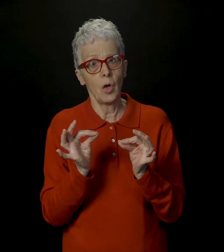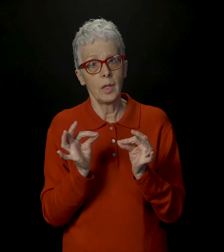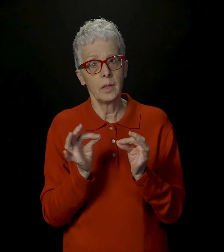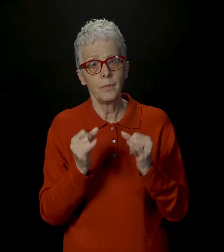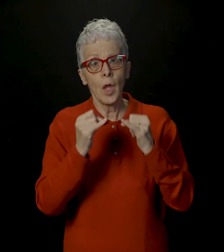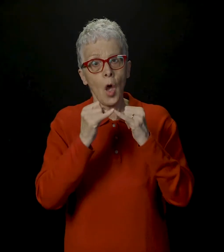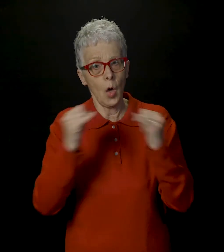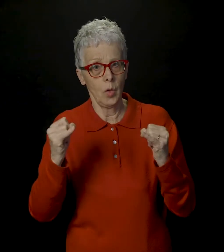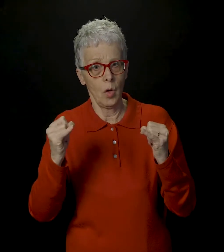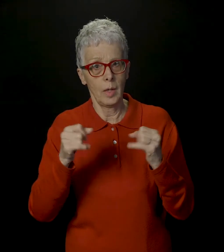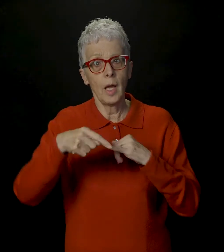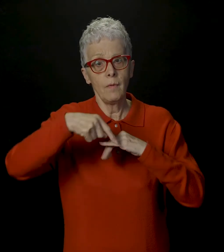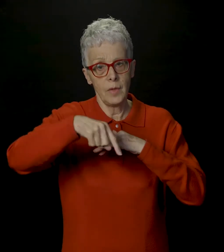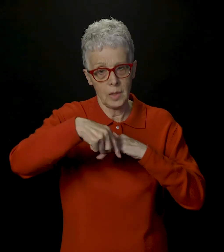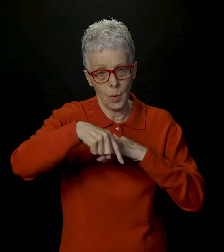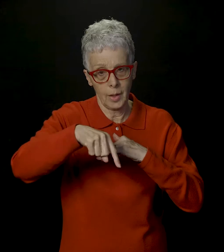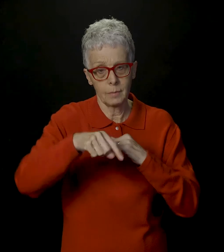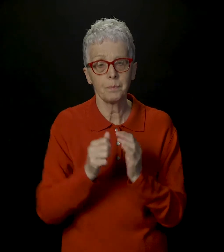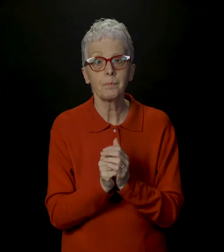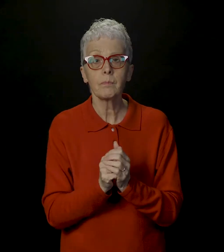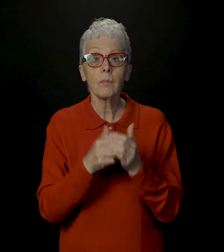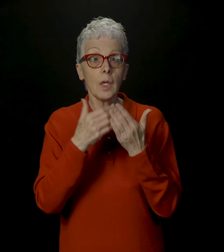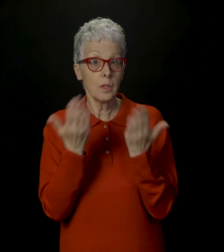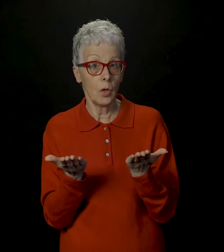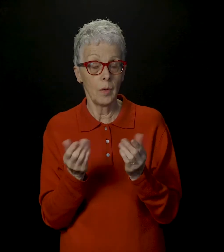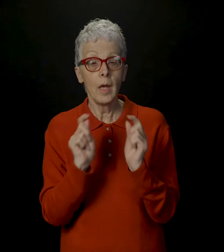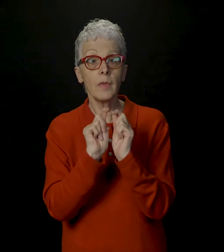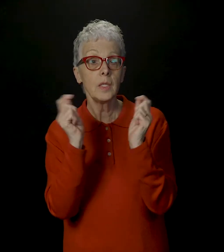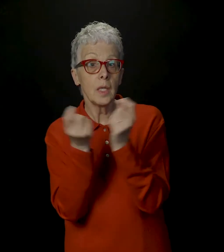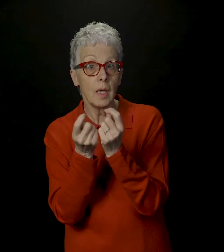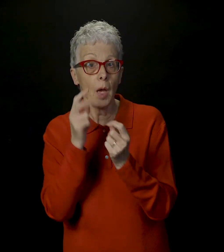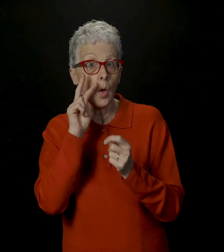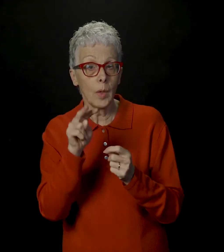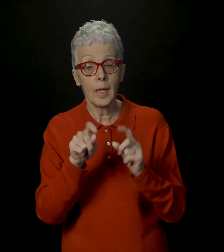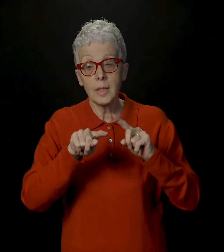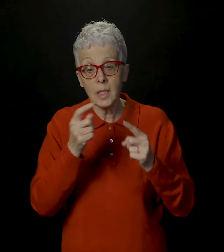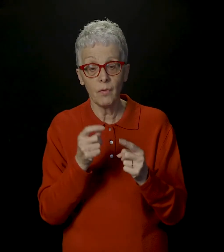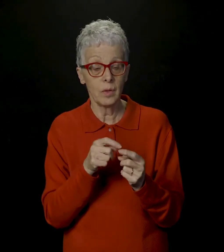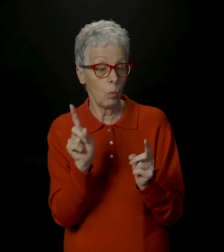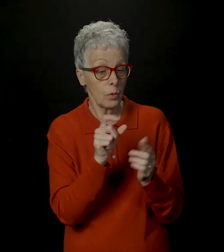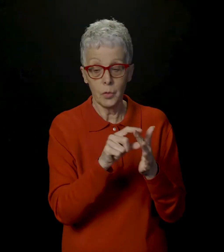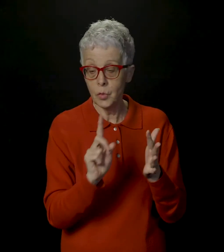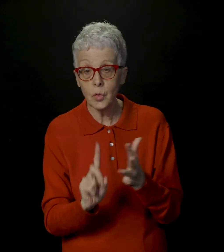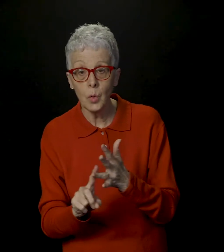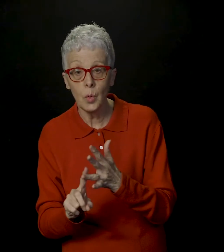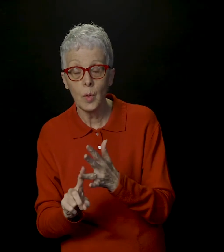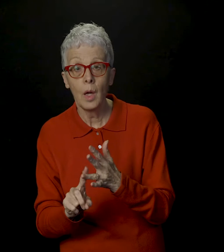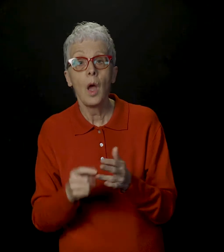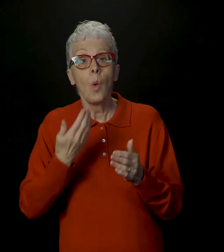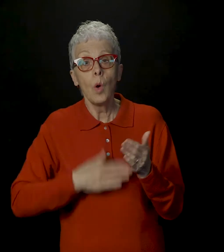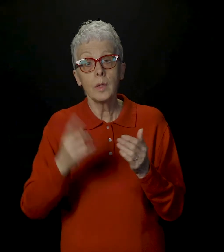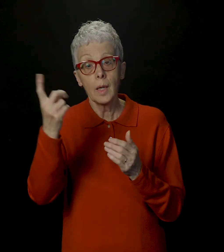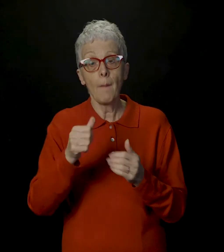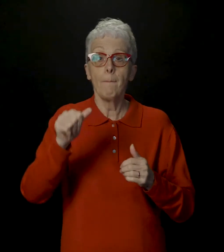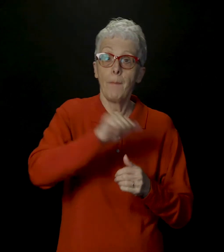This weekend We as a leadership team Are constantly looking at the options Open to us to move back to live In-person